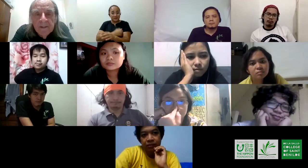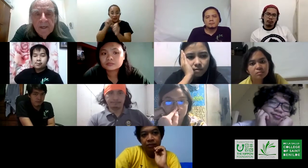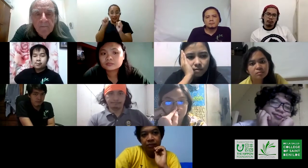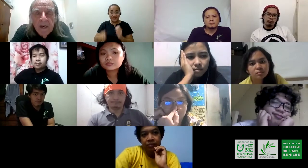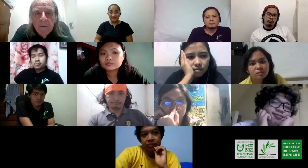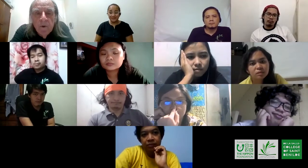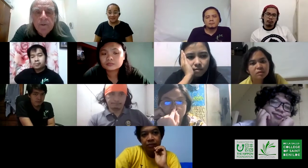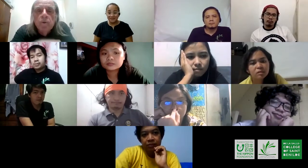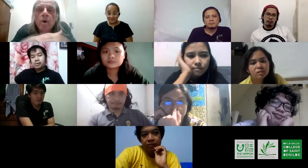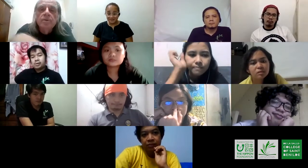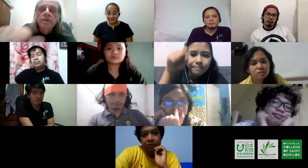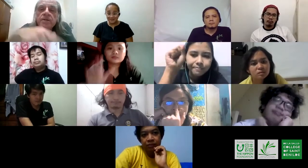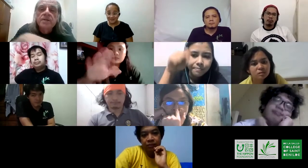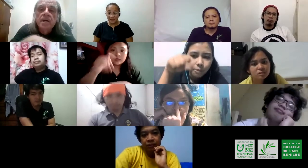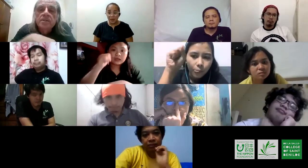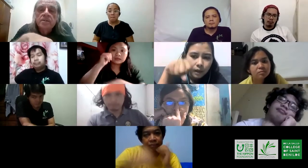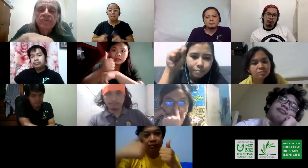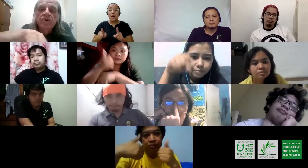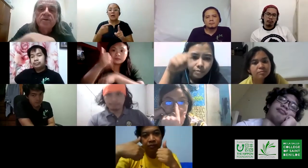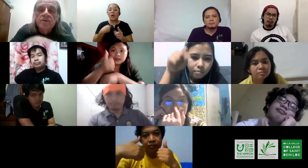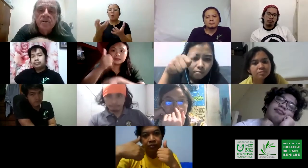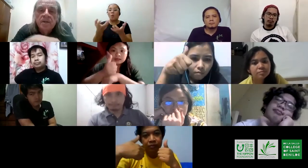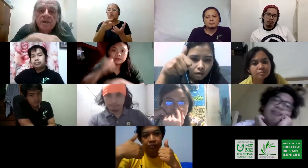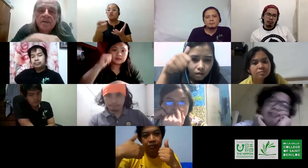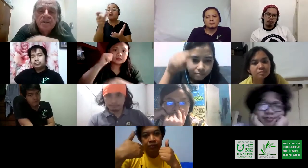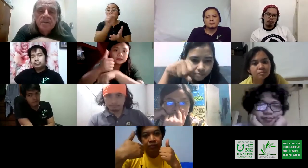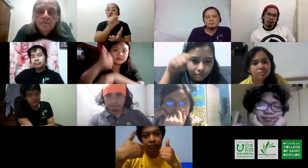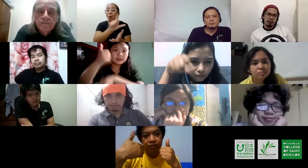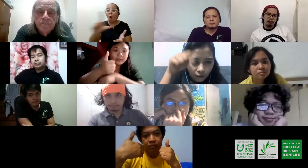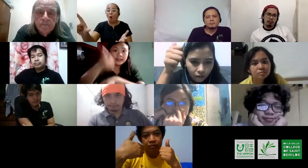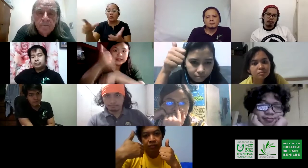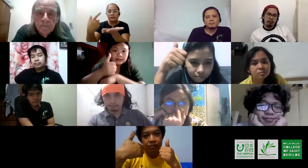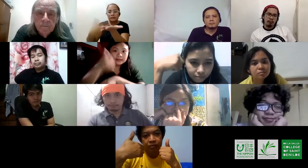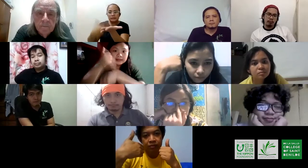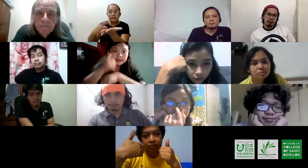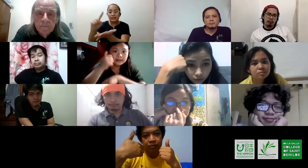Okay, but I want you all to discuss first.